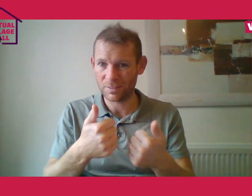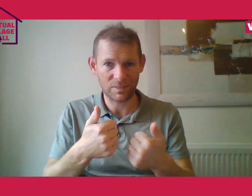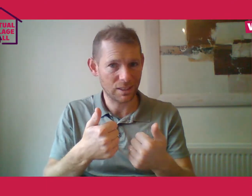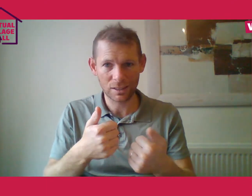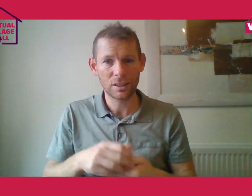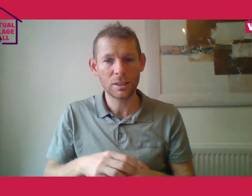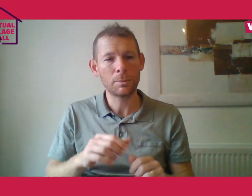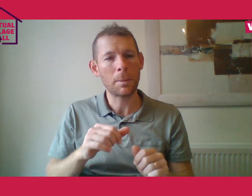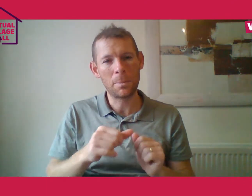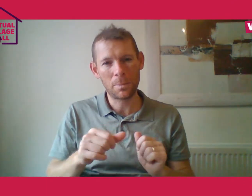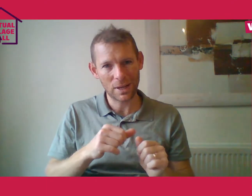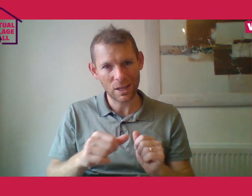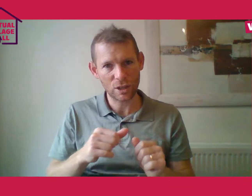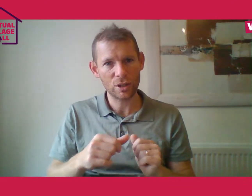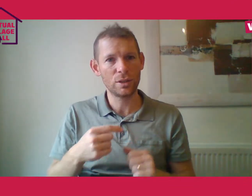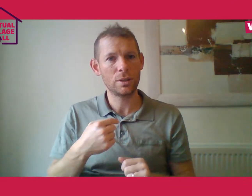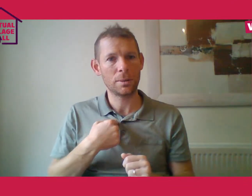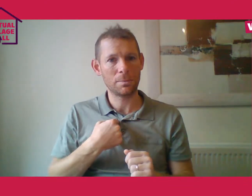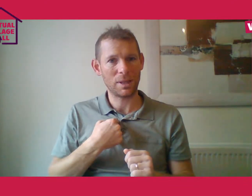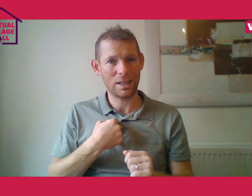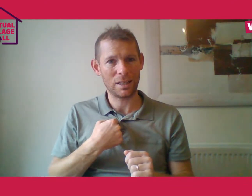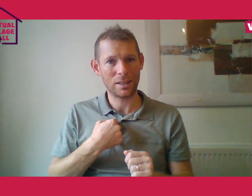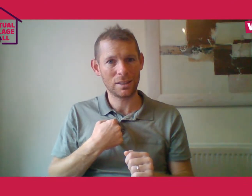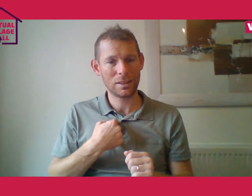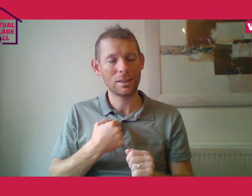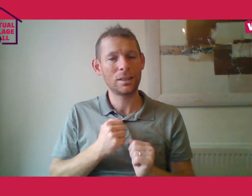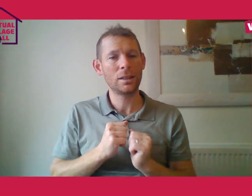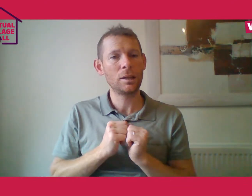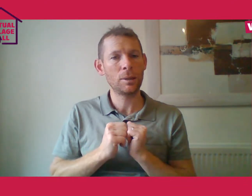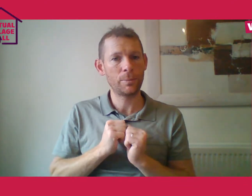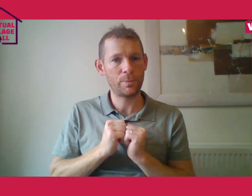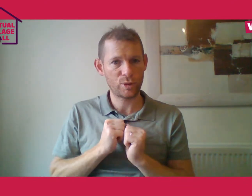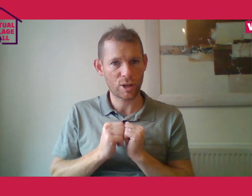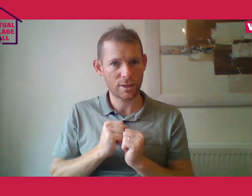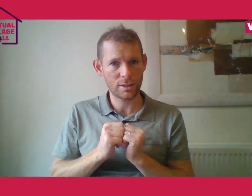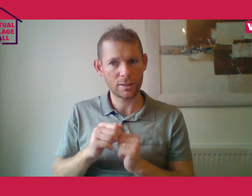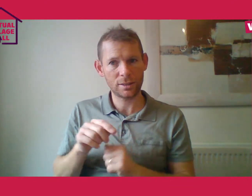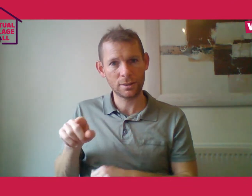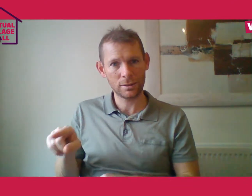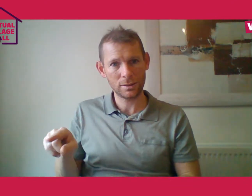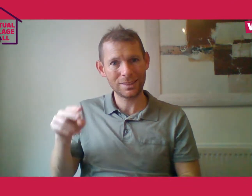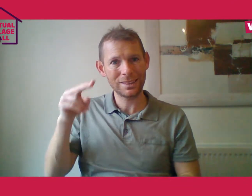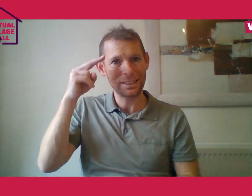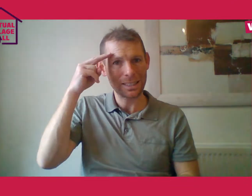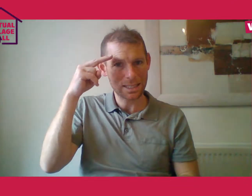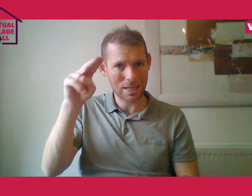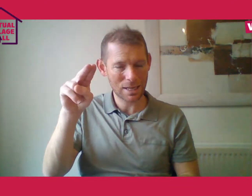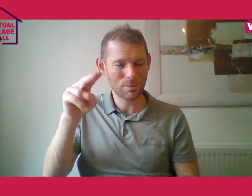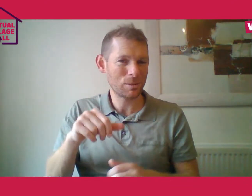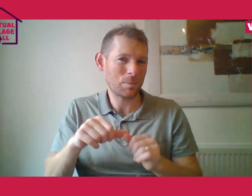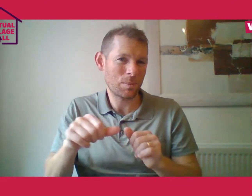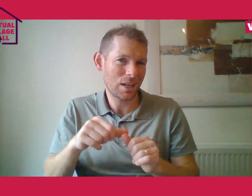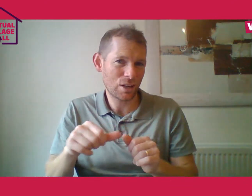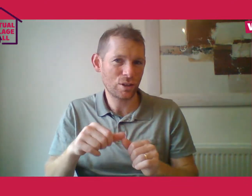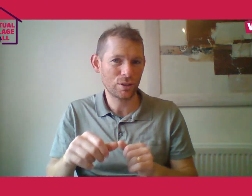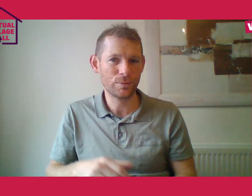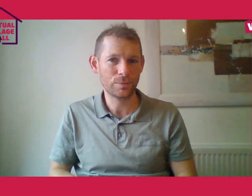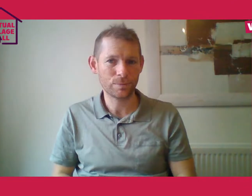say my brother's name is fine. I mean, that's obviously more advanced. If you can set him up in your imaginary space in front of you, that is